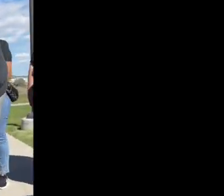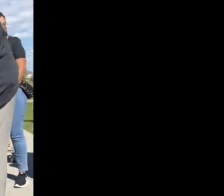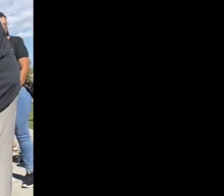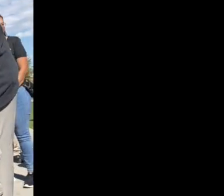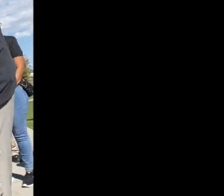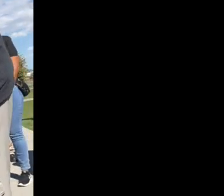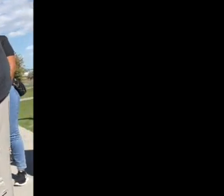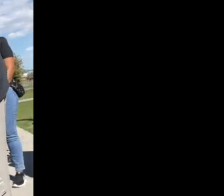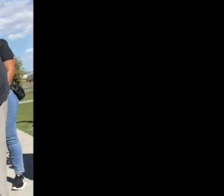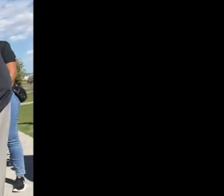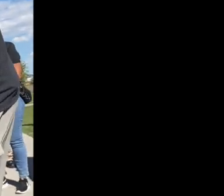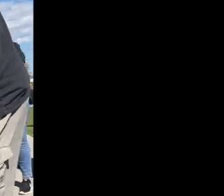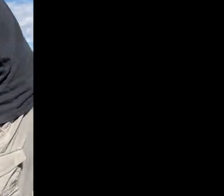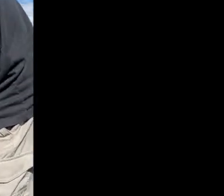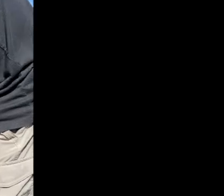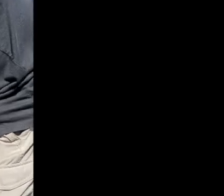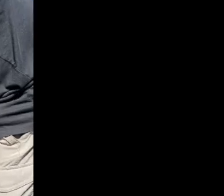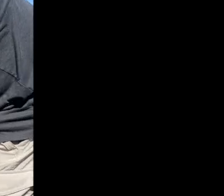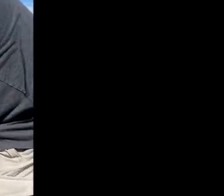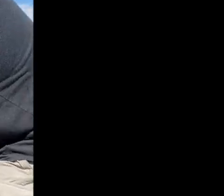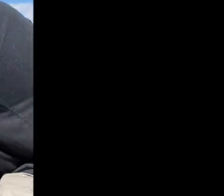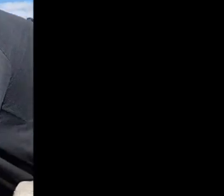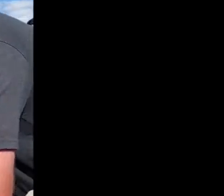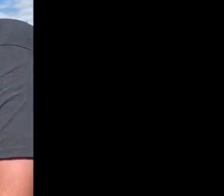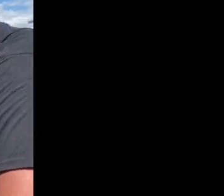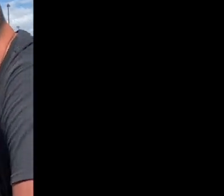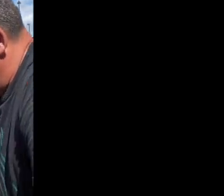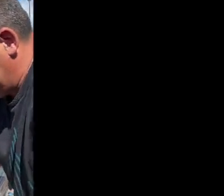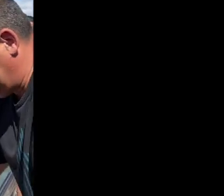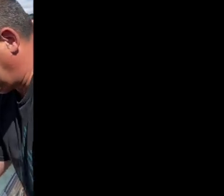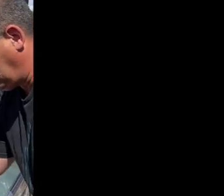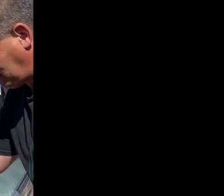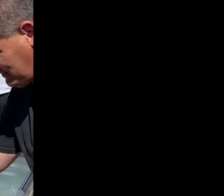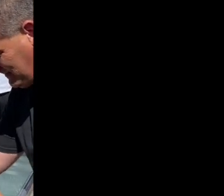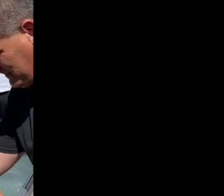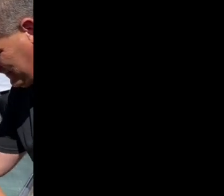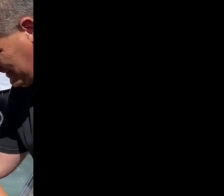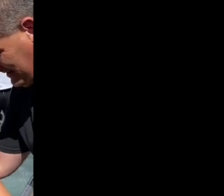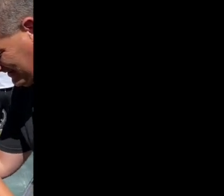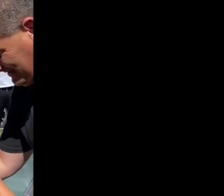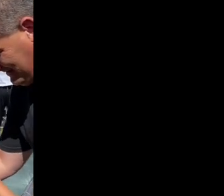I love it so much. Yeah. Happy go ahead and sit down.